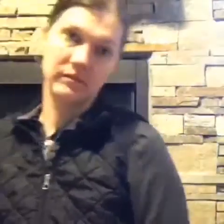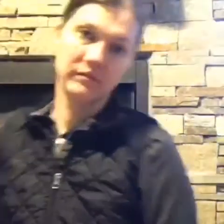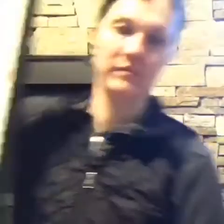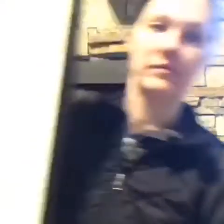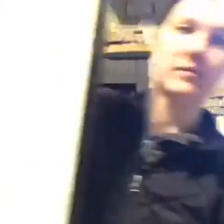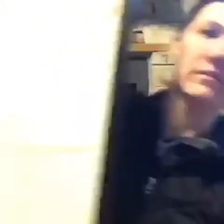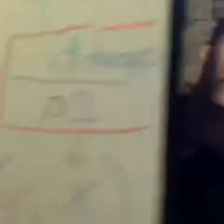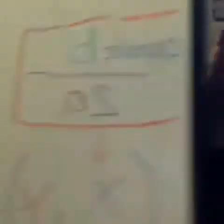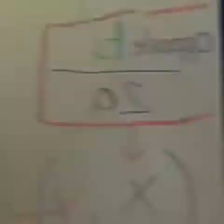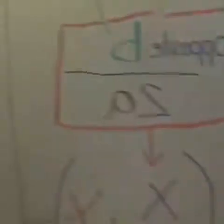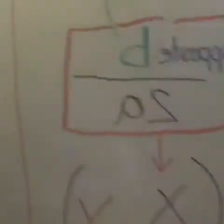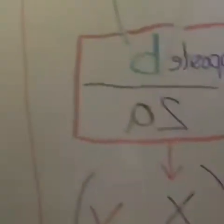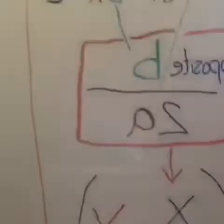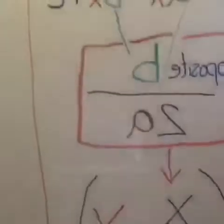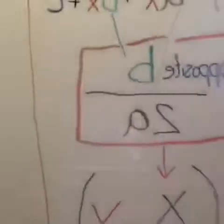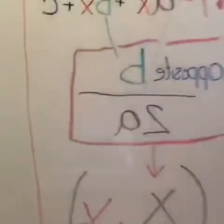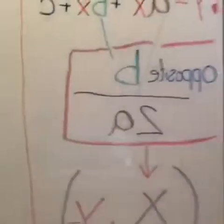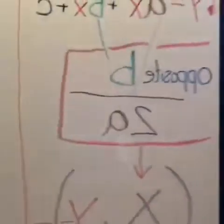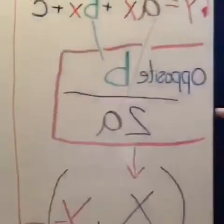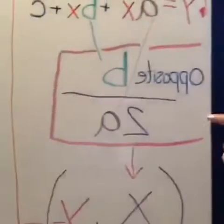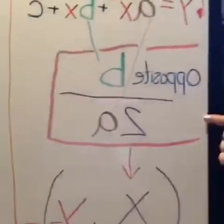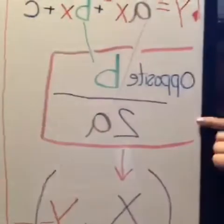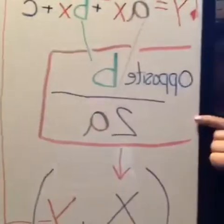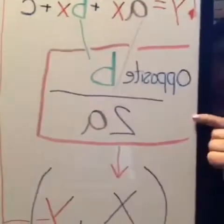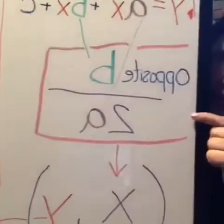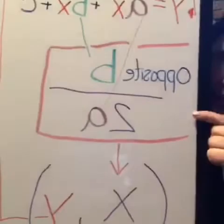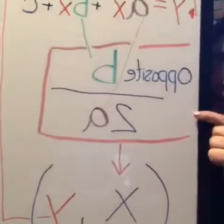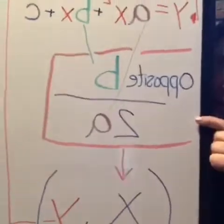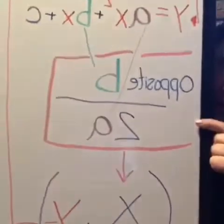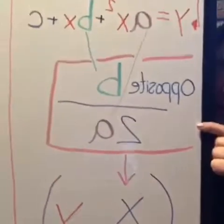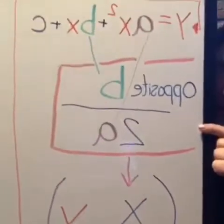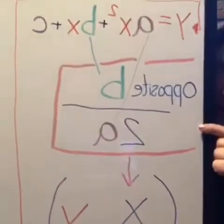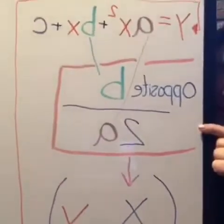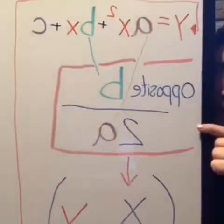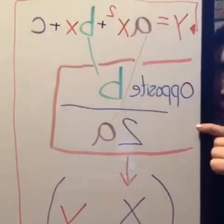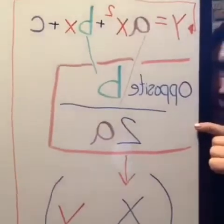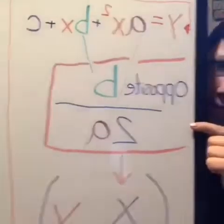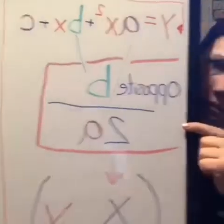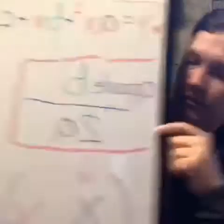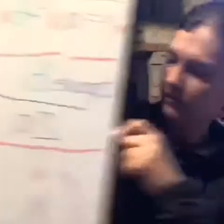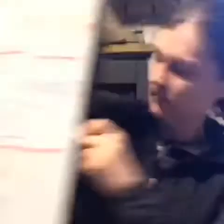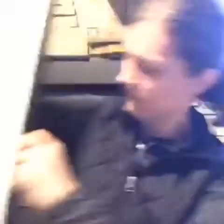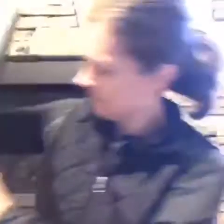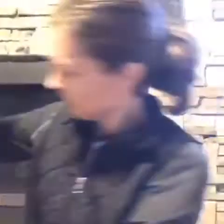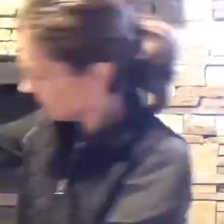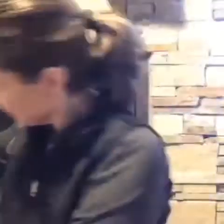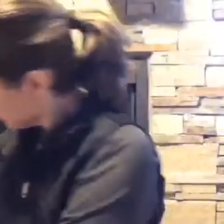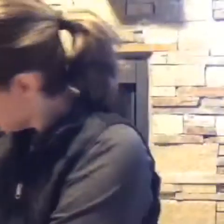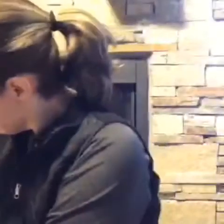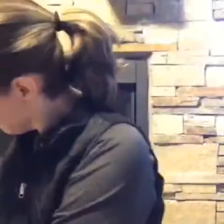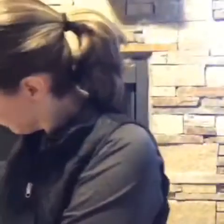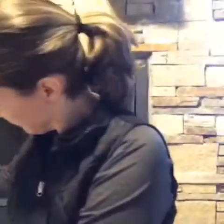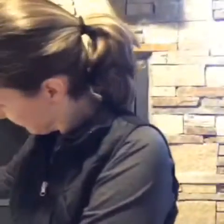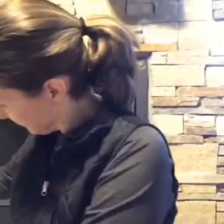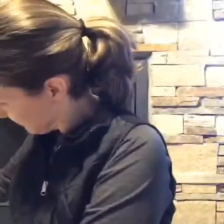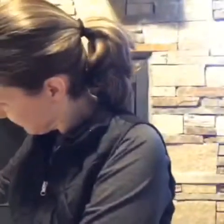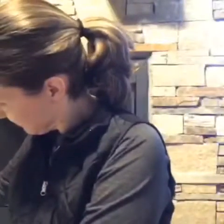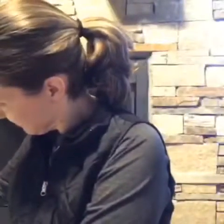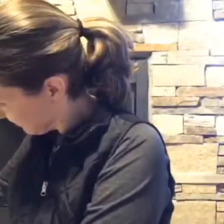through a couple more here, just again getting good at these word problems, trying to make sense out of them, but it's exactly what we've